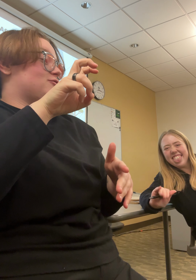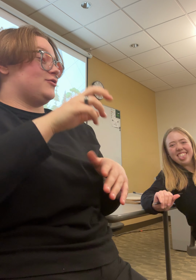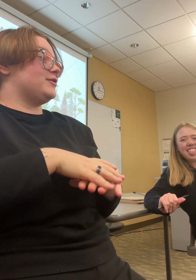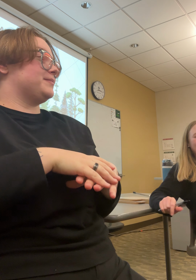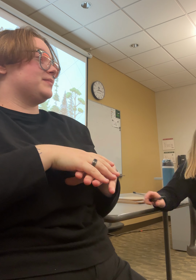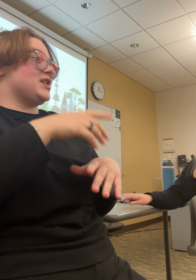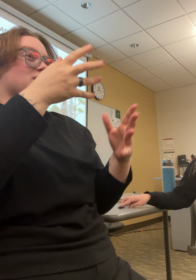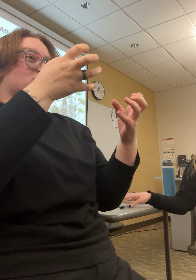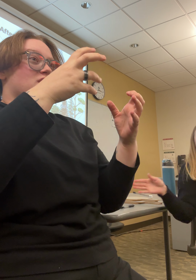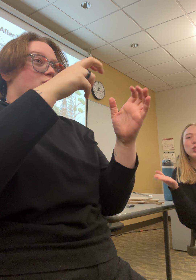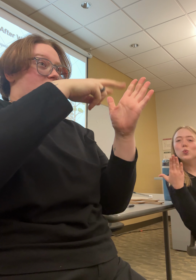Take turns?